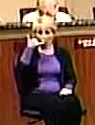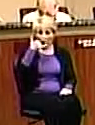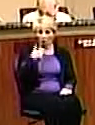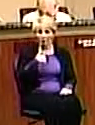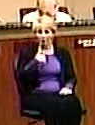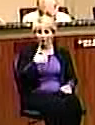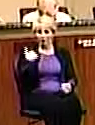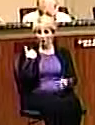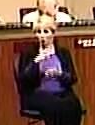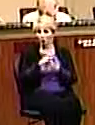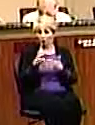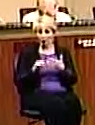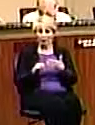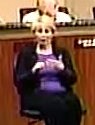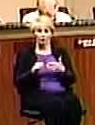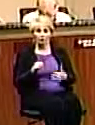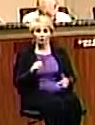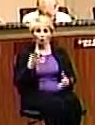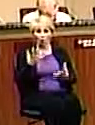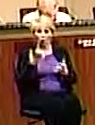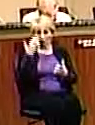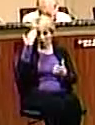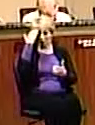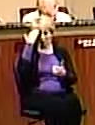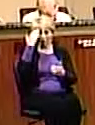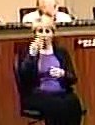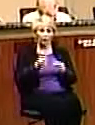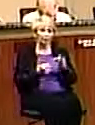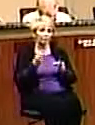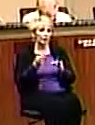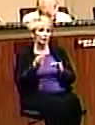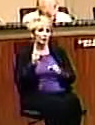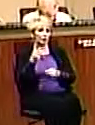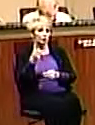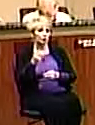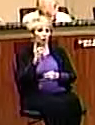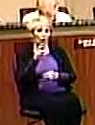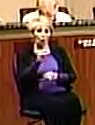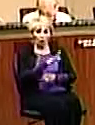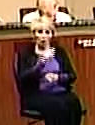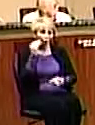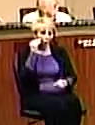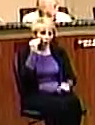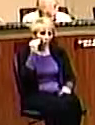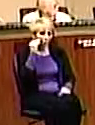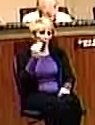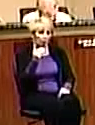over the weekend and wanted to know if she owned her own home and if her